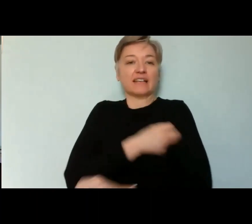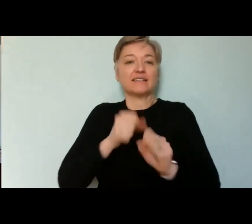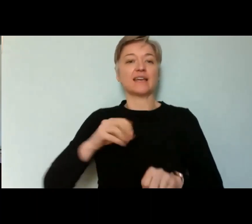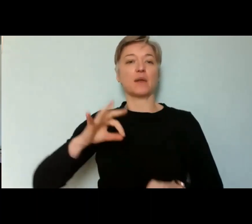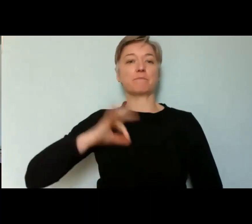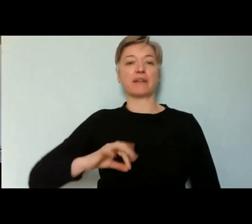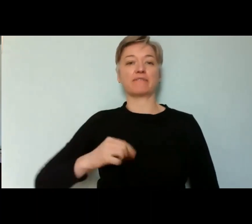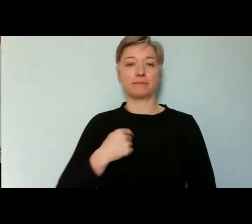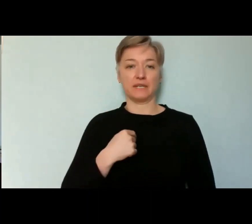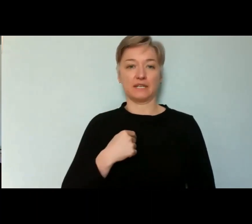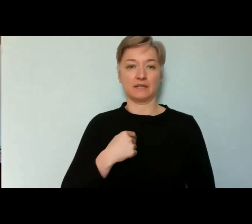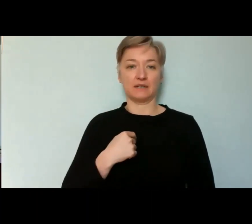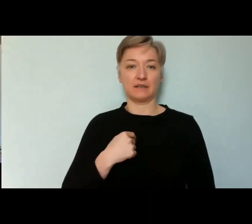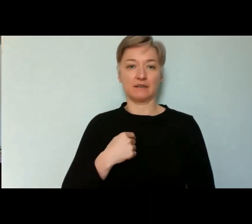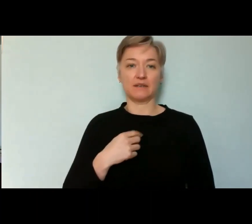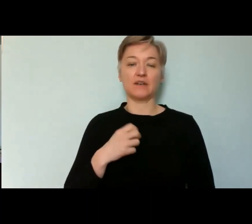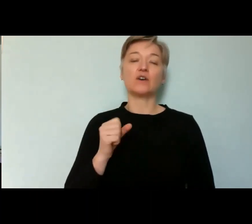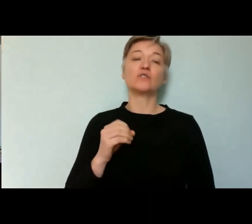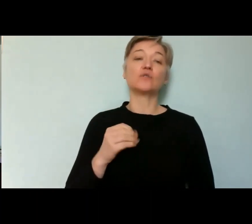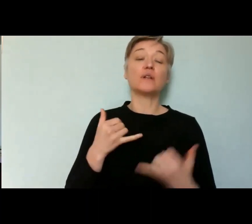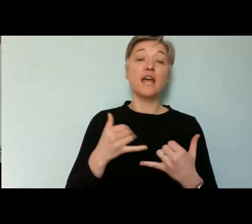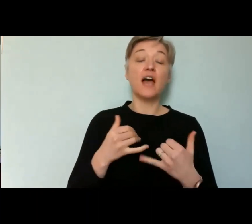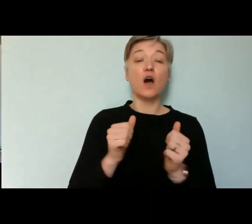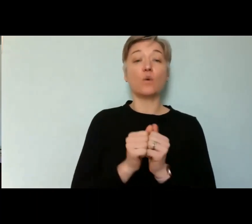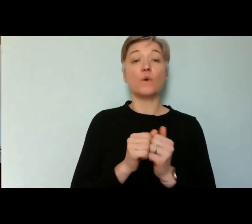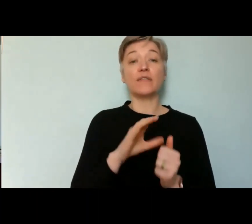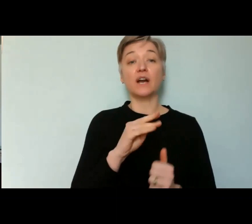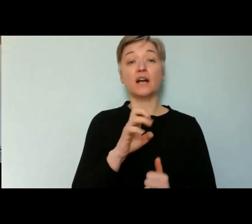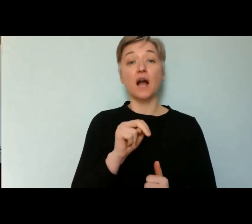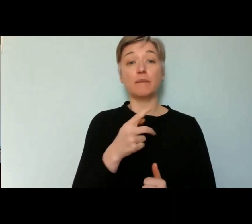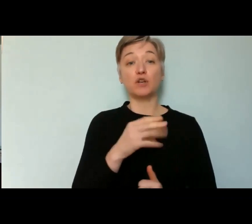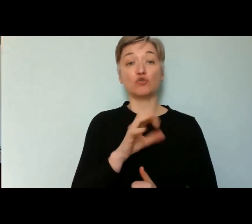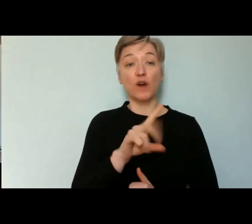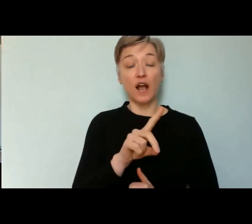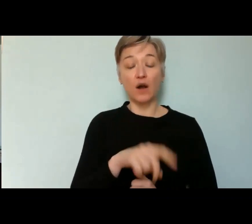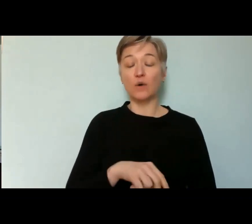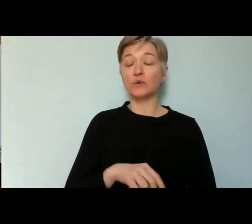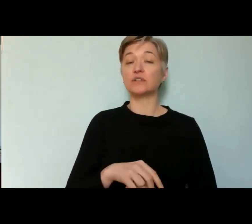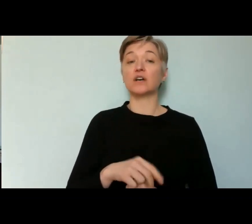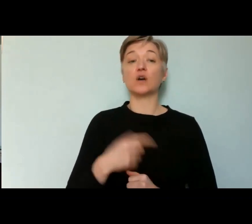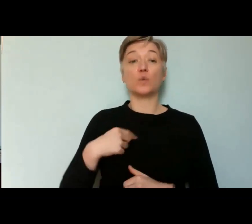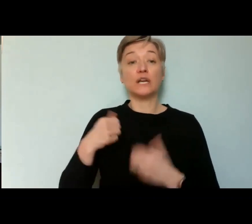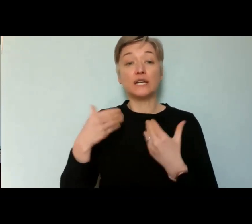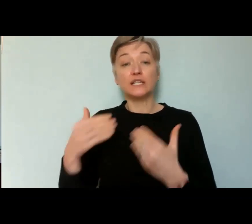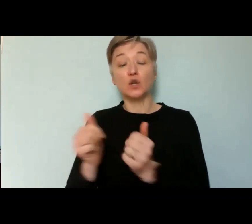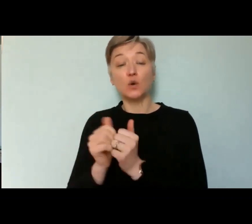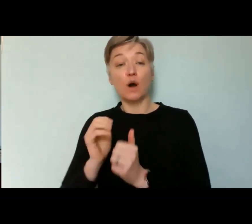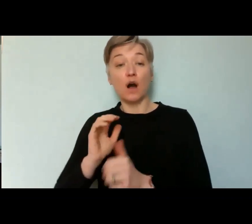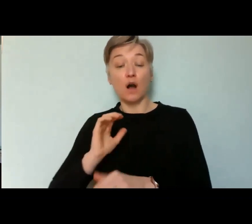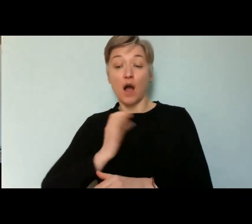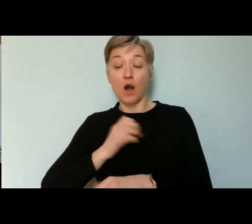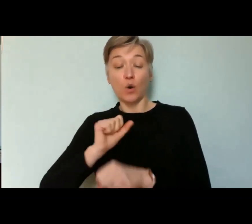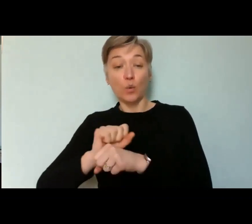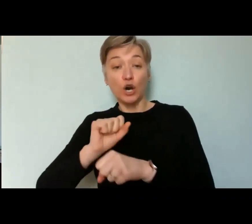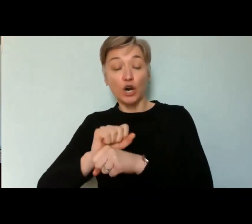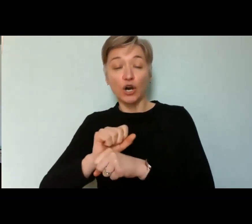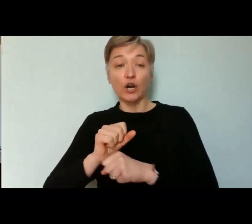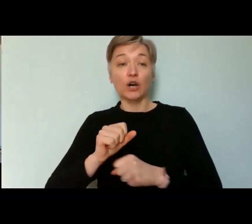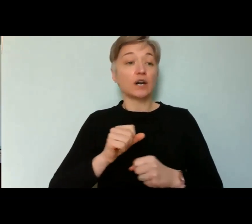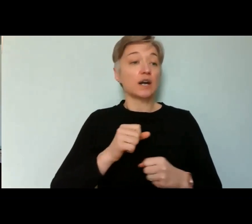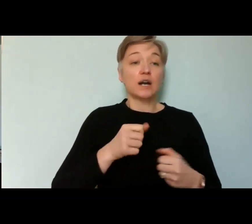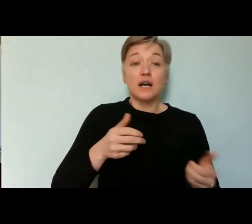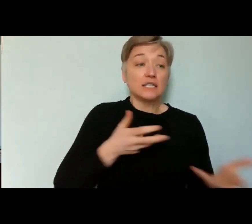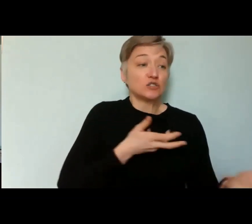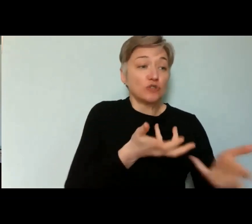we proceed through Common Ground, through our work of reaching out in the community, providing access, putting feet on the ground, knocking on